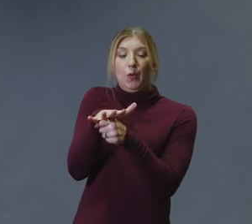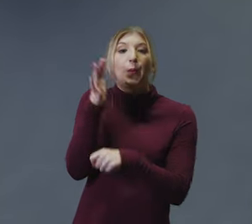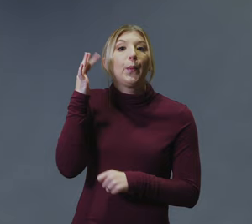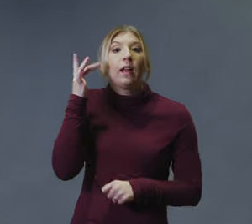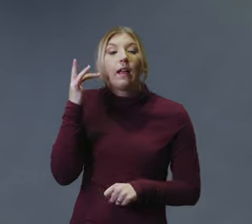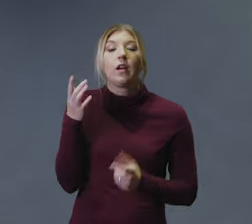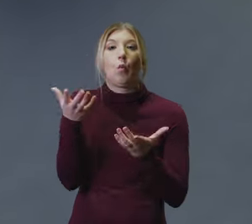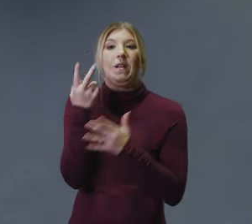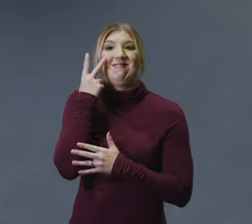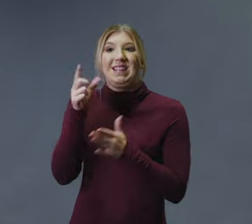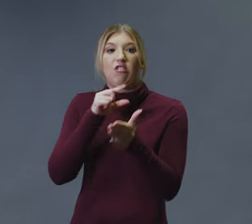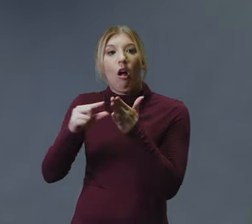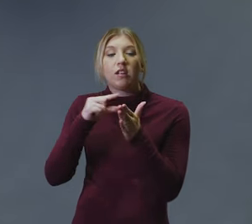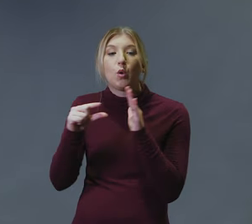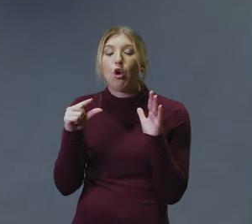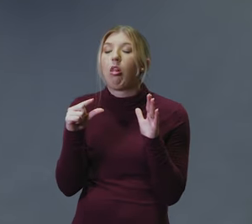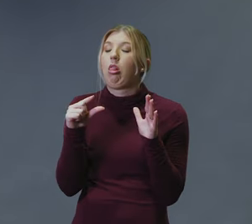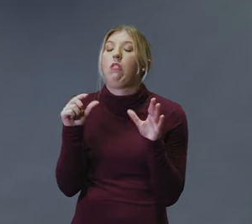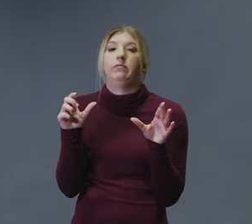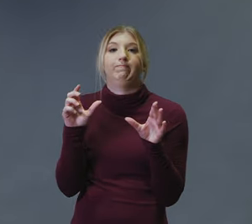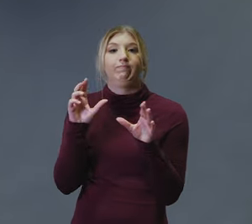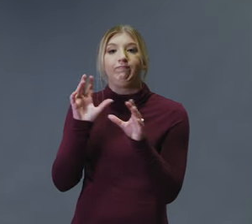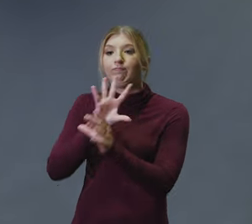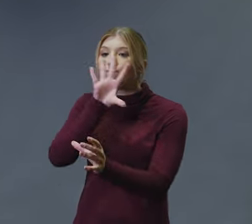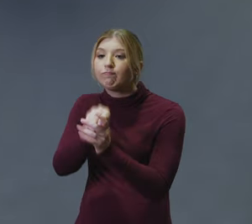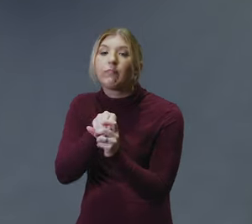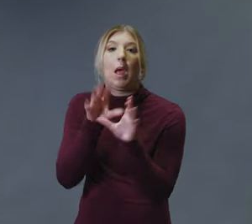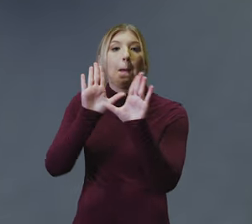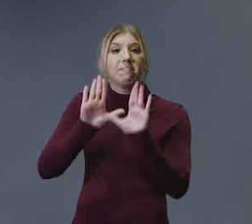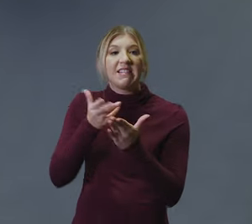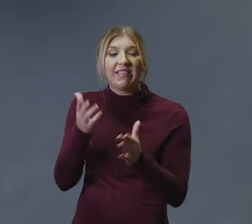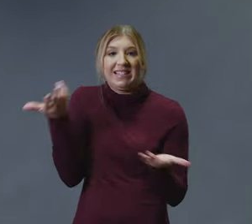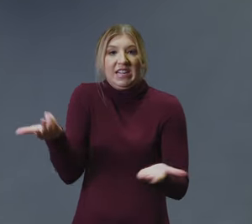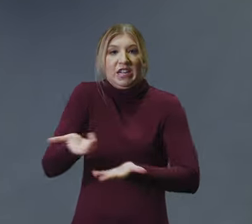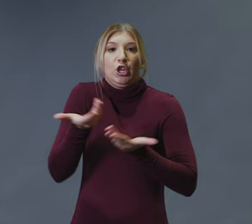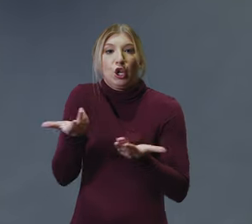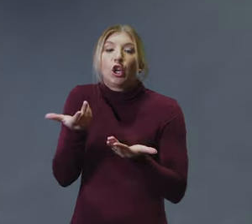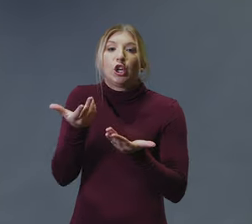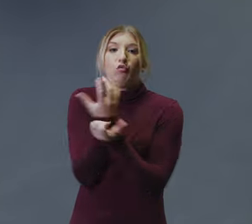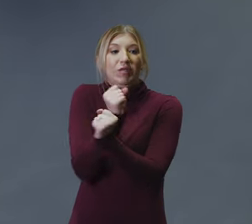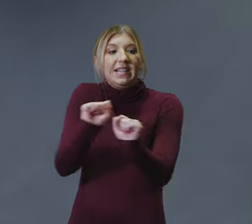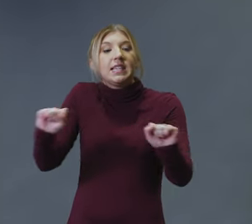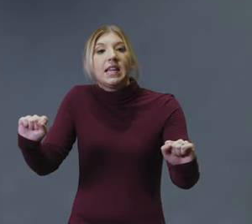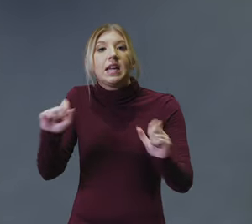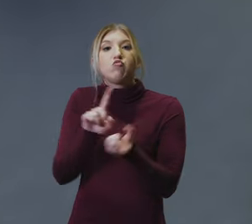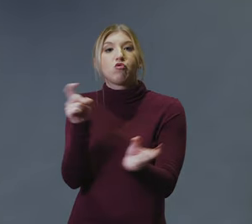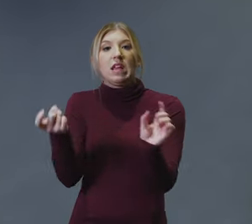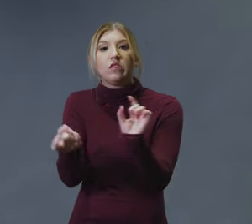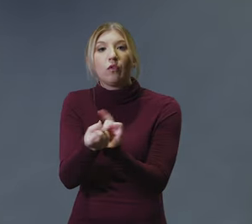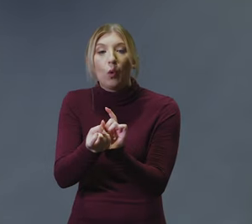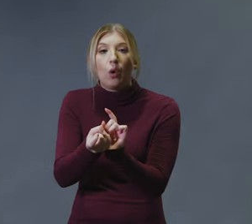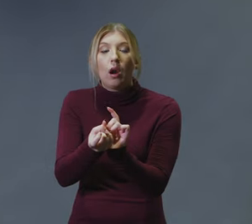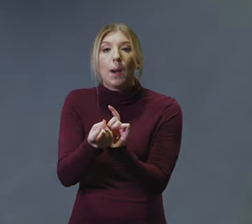because we wanted to see the gospel do some amazing things. We wanted to see the gospel redeem and transform.